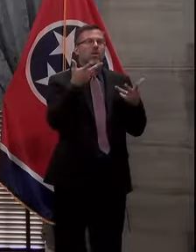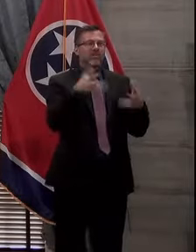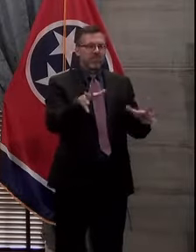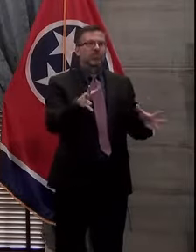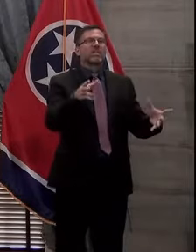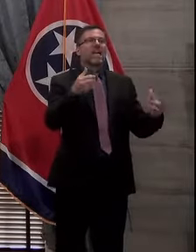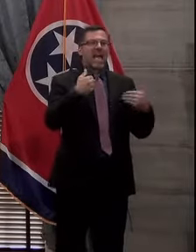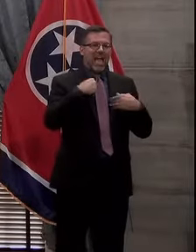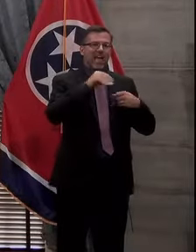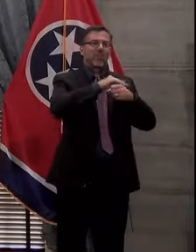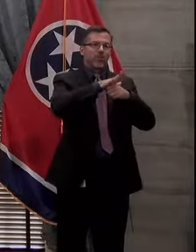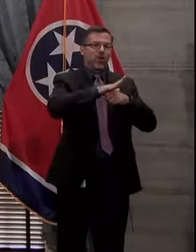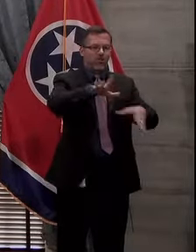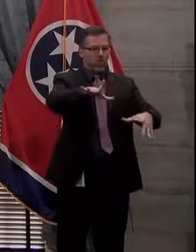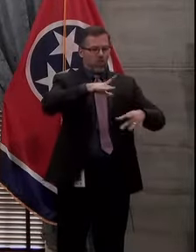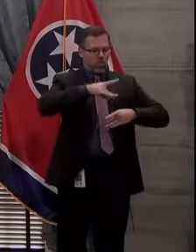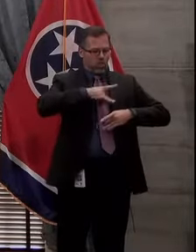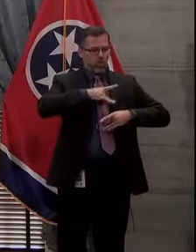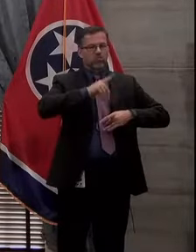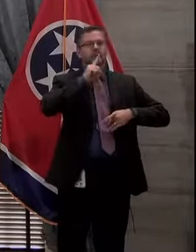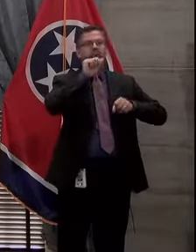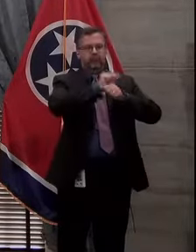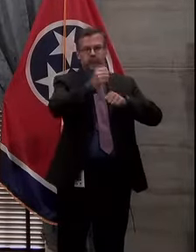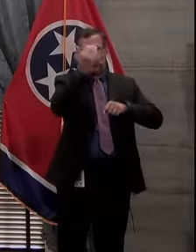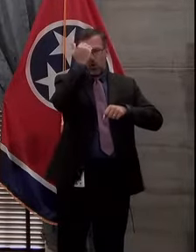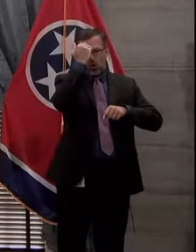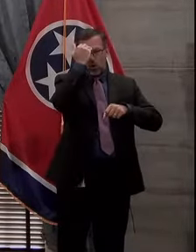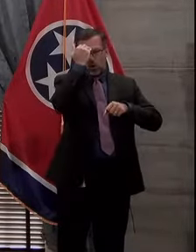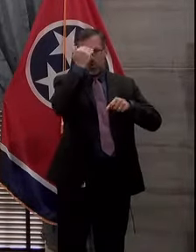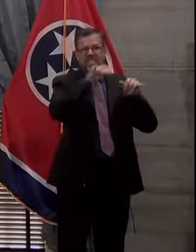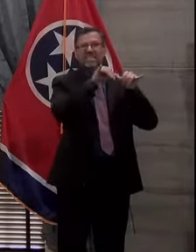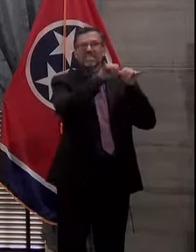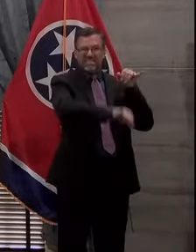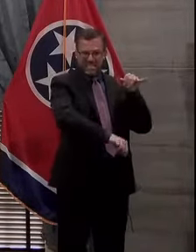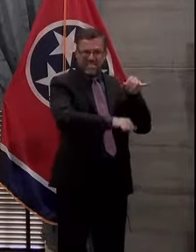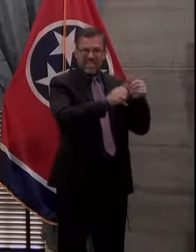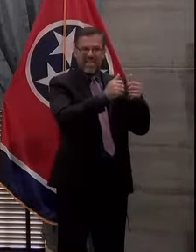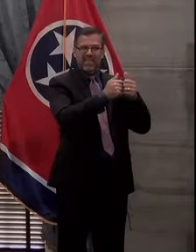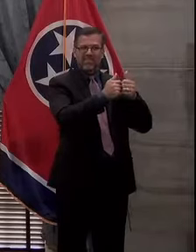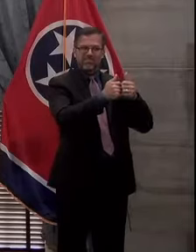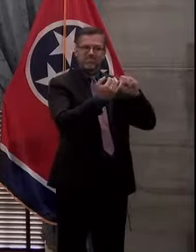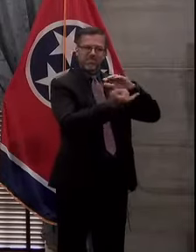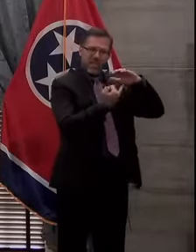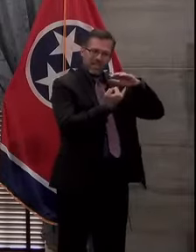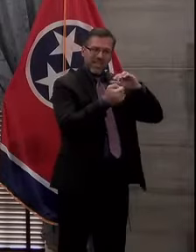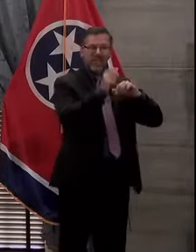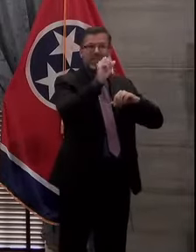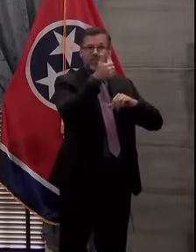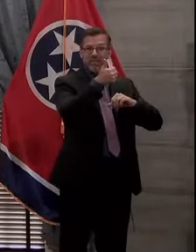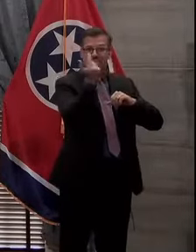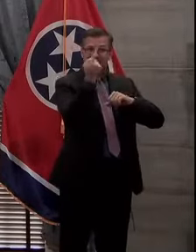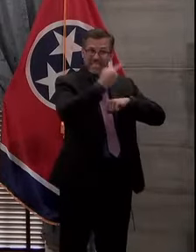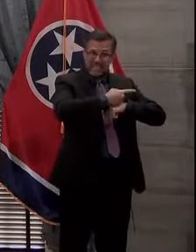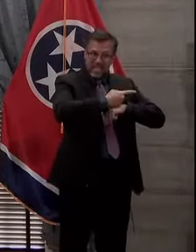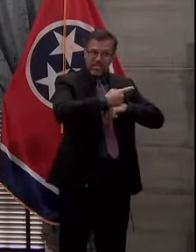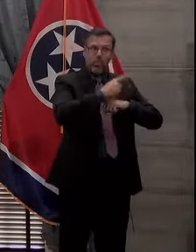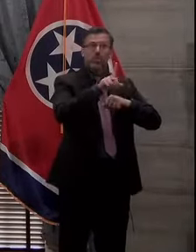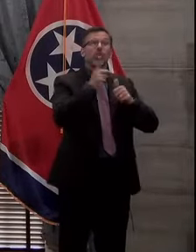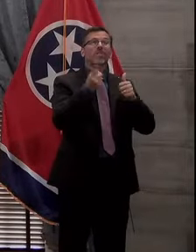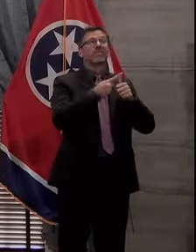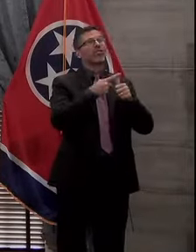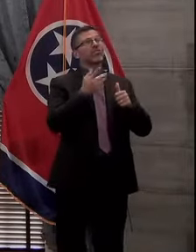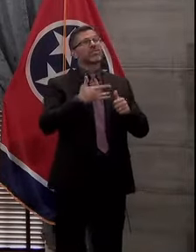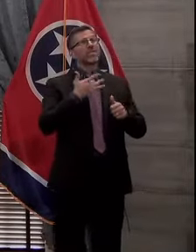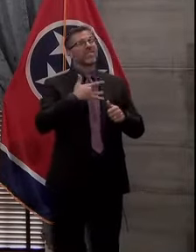you're sick. And by and large, it's 10 days. It's 10 days from the time of symptom onset.